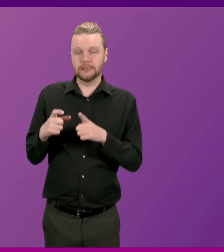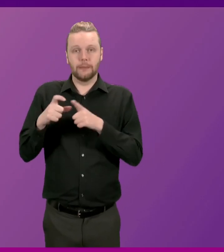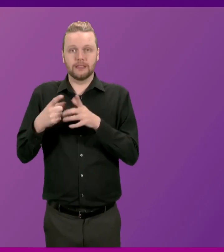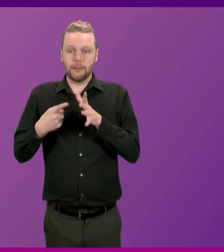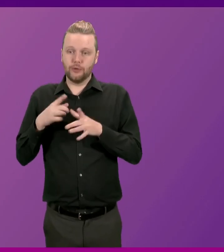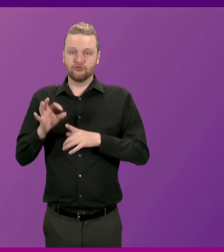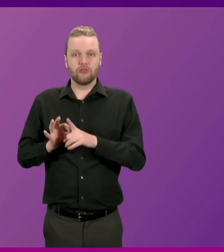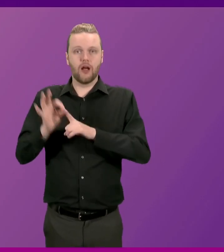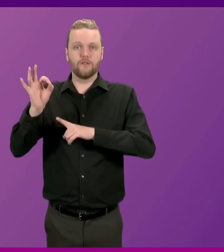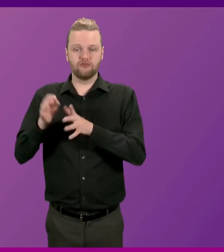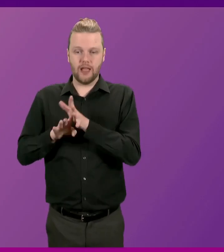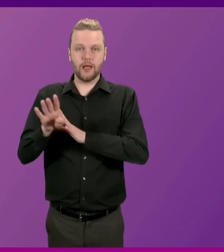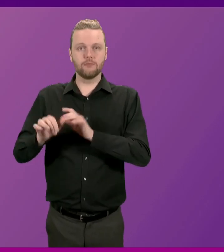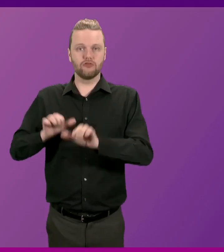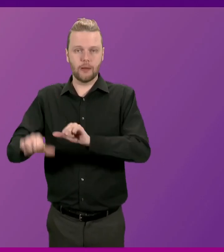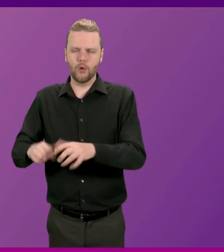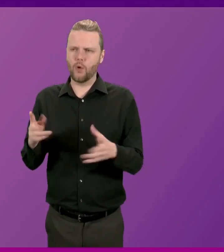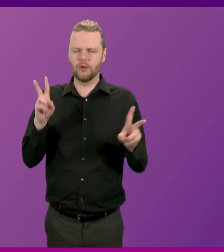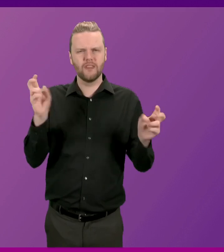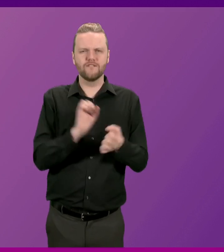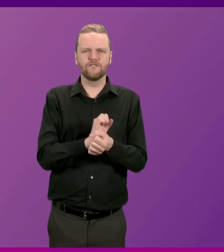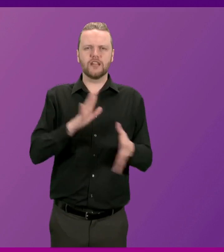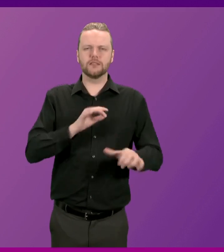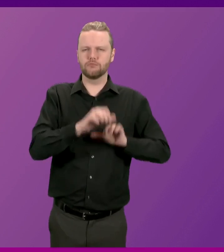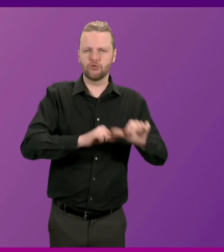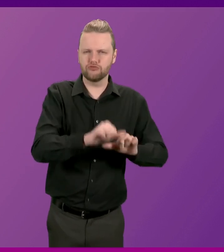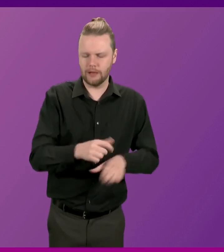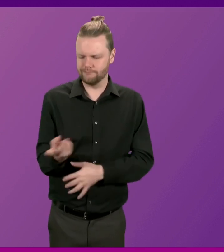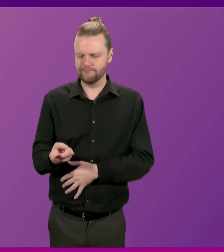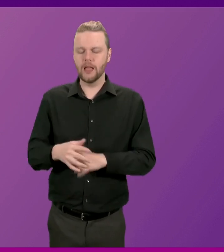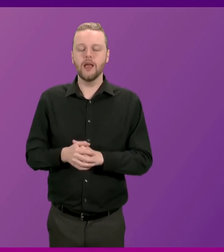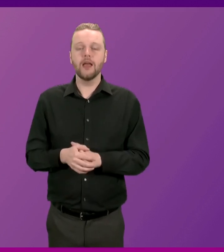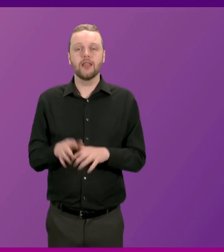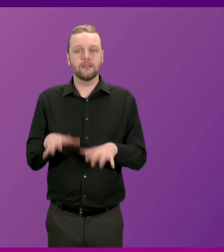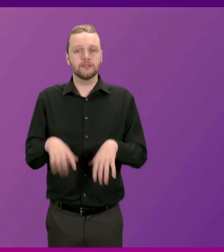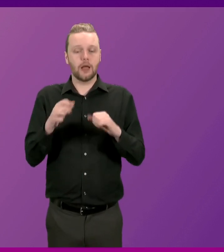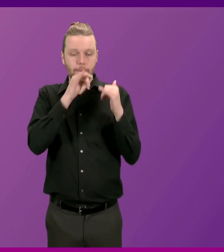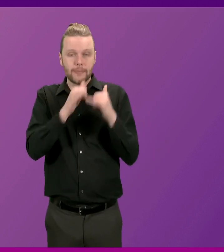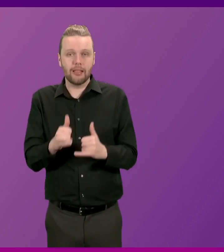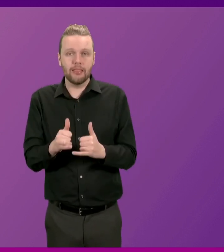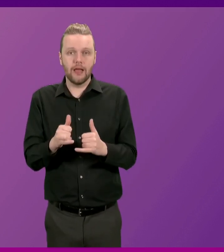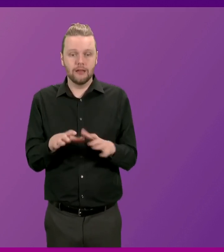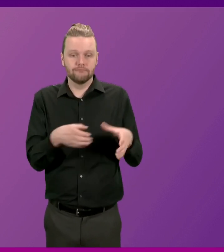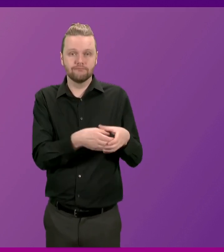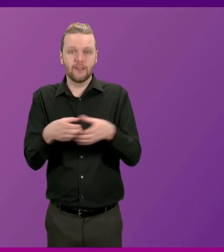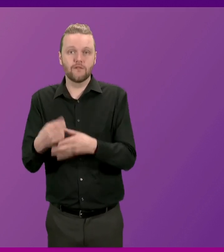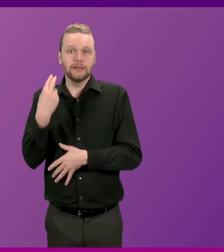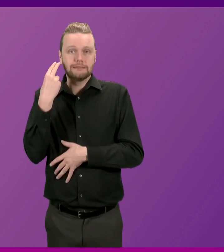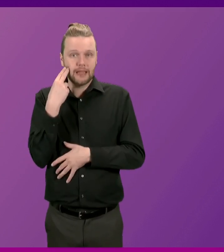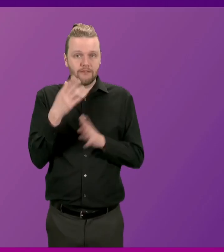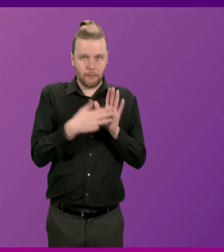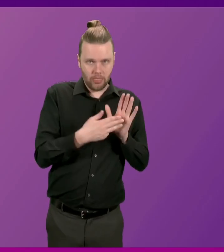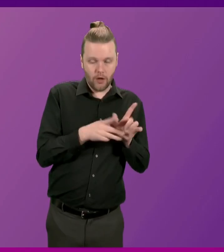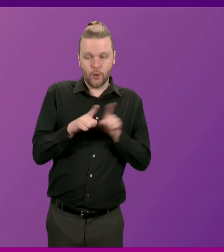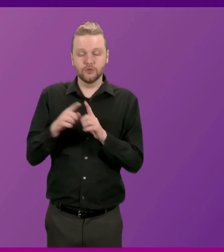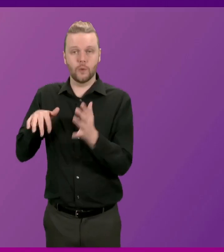CEDA program, or there's a Freedom program, they've started to pilot groups of deaf mothers and mixed groups,